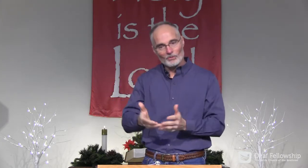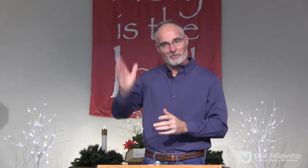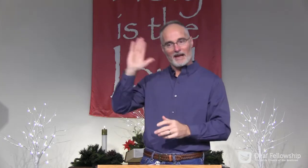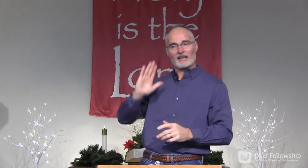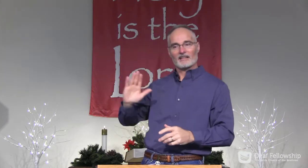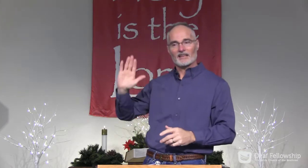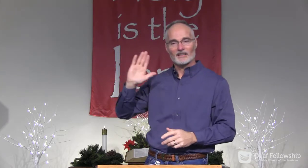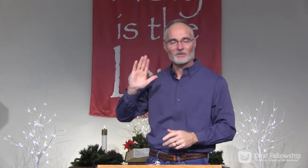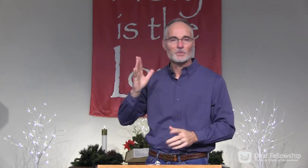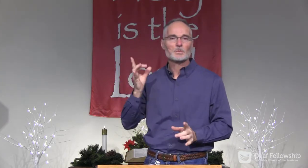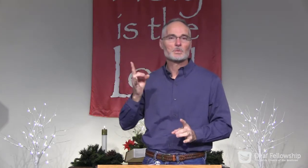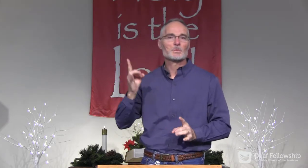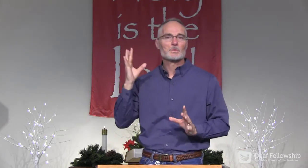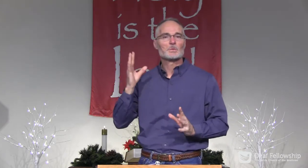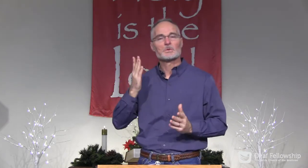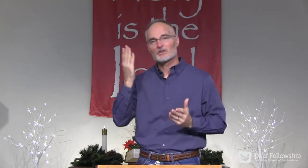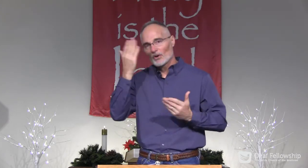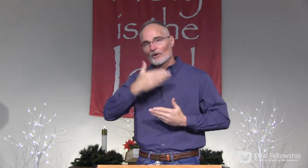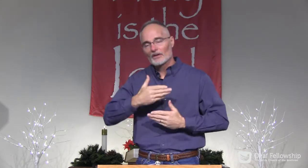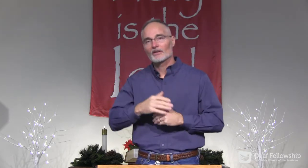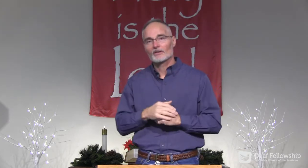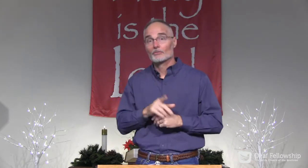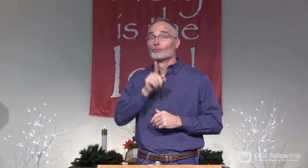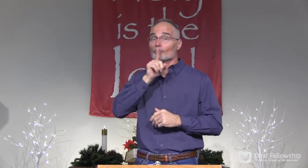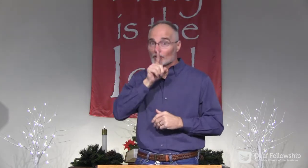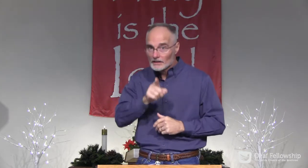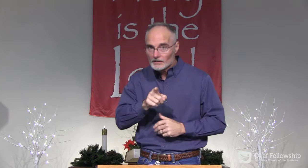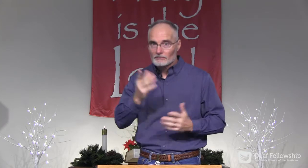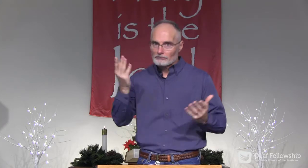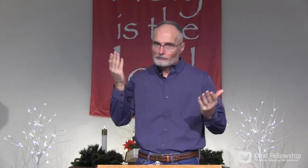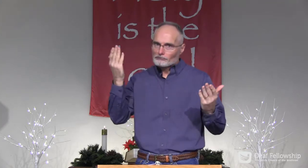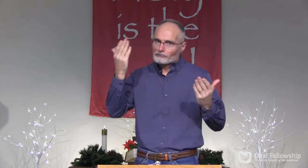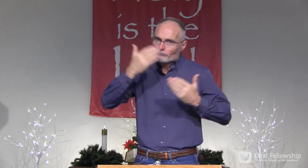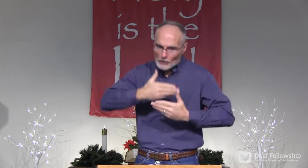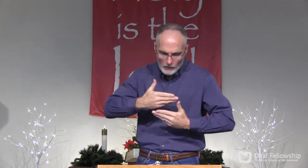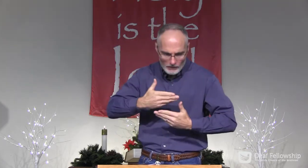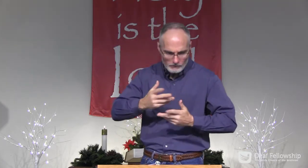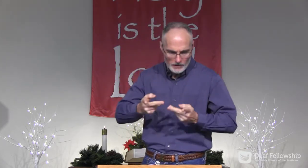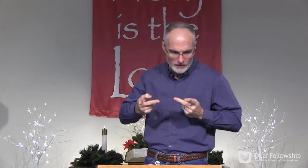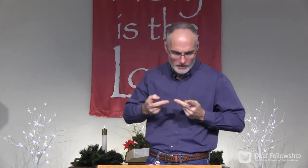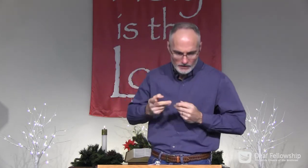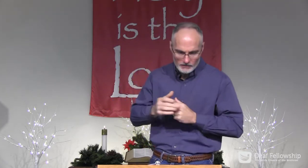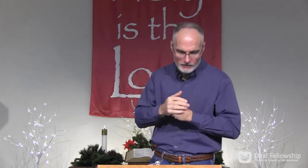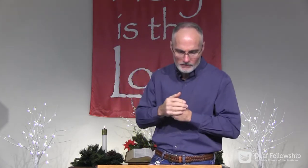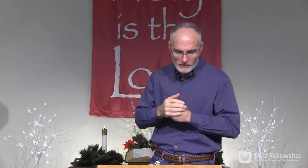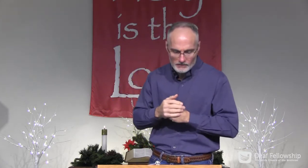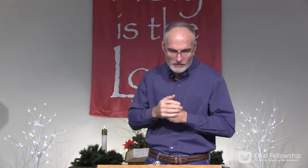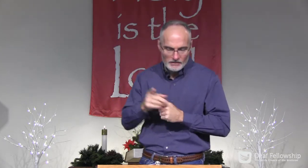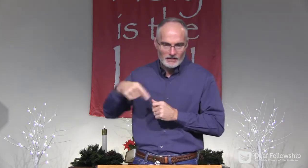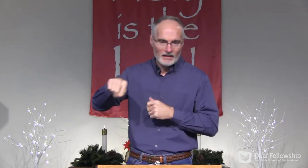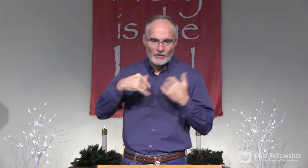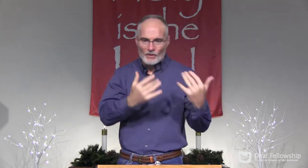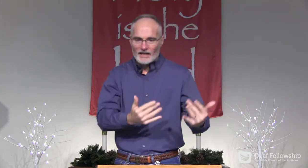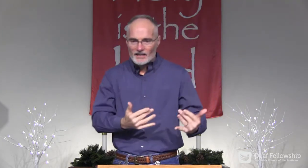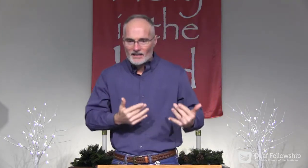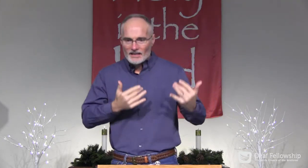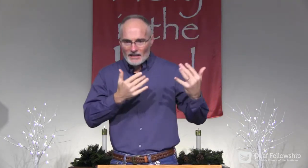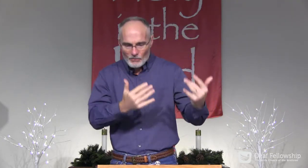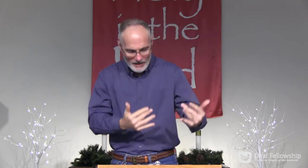that the world back then was a really dark place. It was dark.